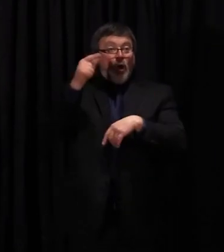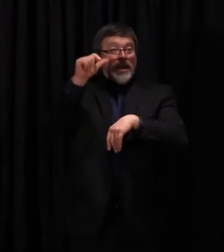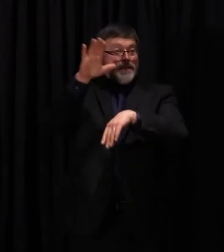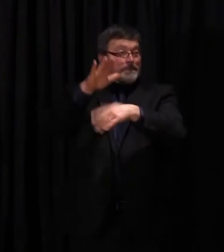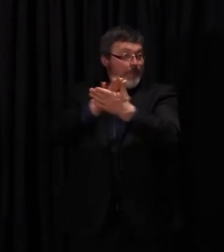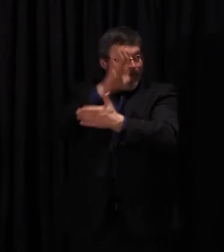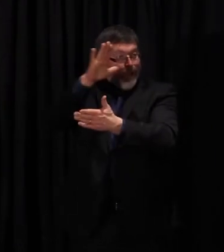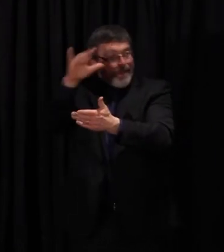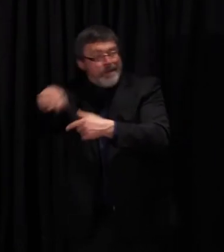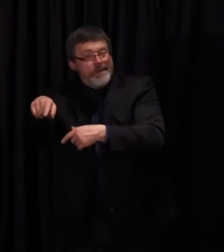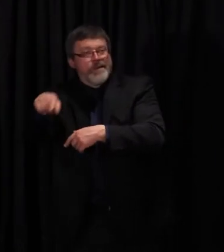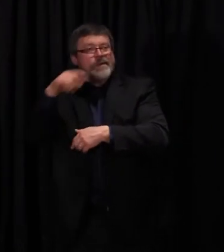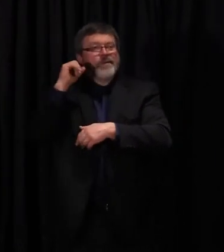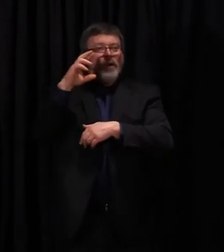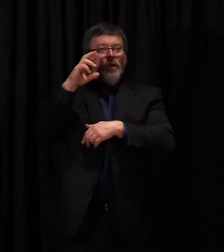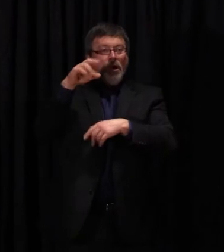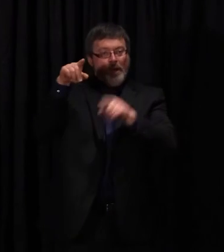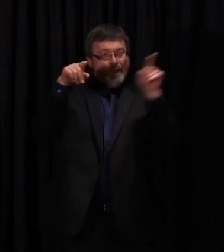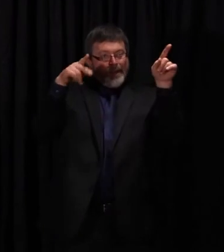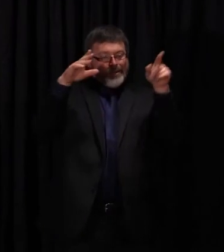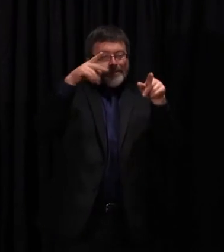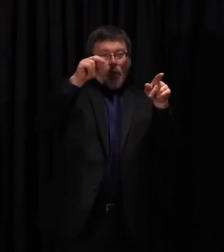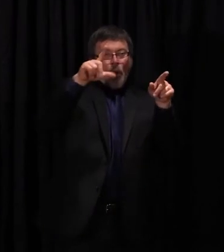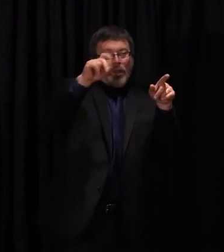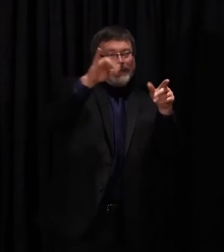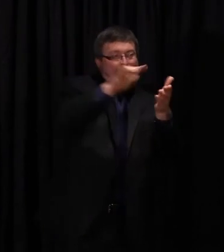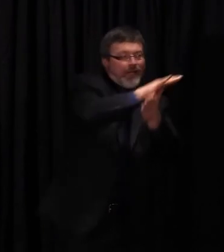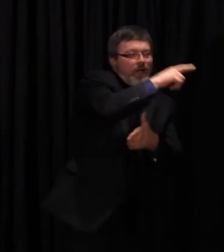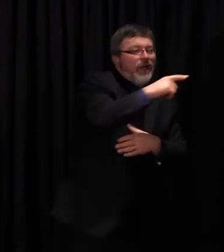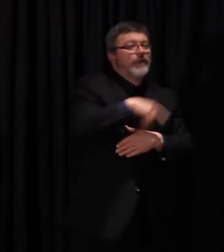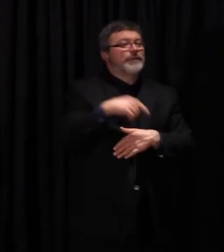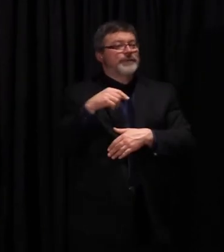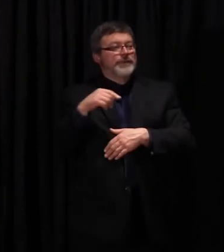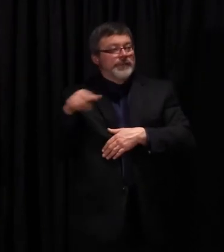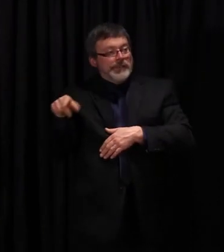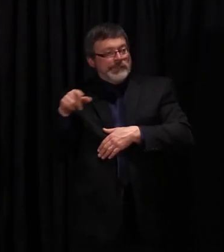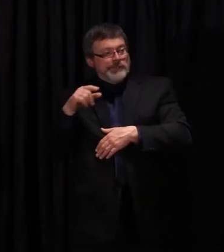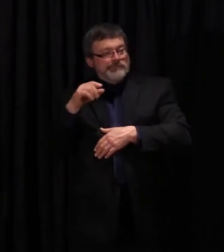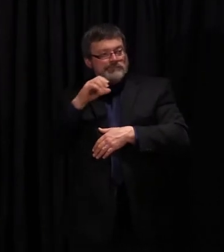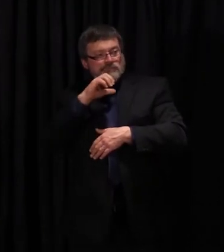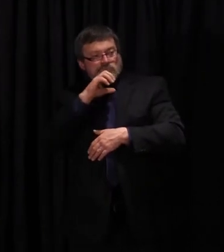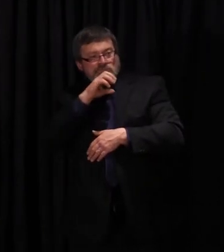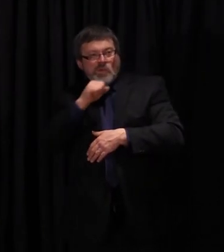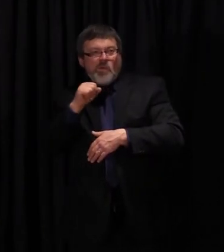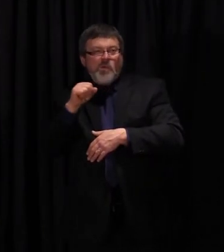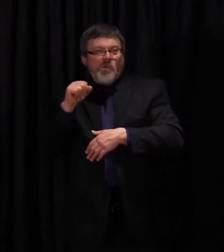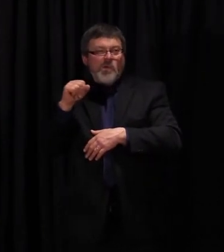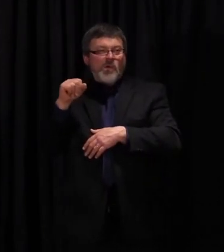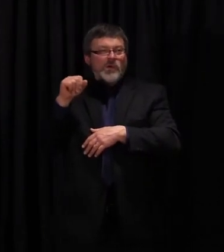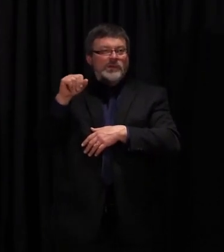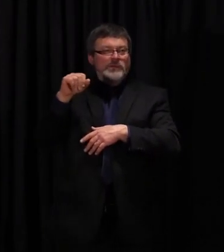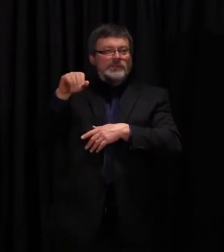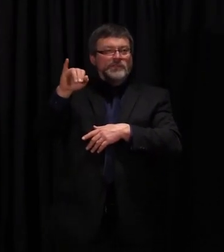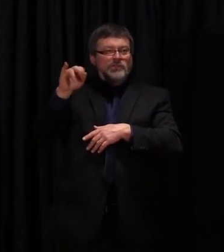Pulteney, and old industrial sites like Jones and Lamson in Springfield.